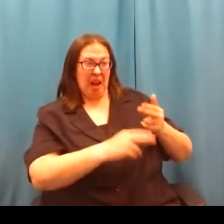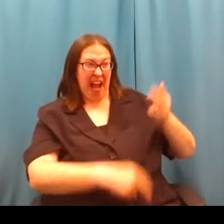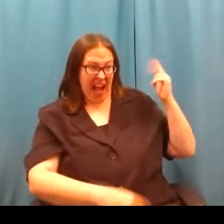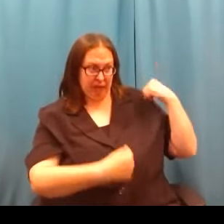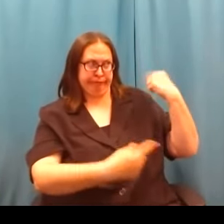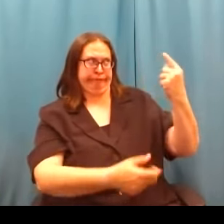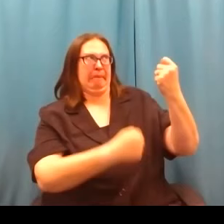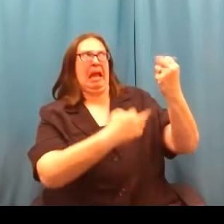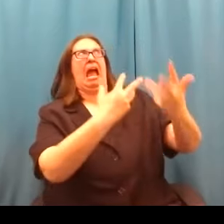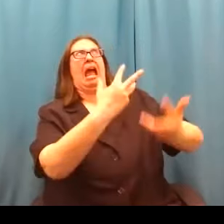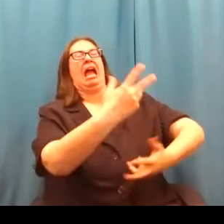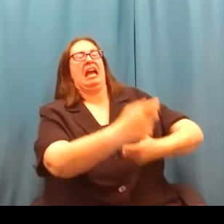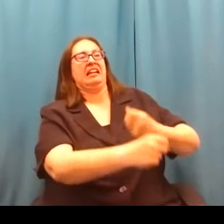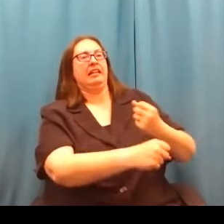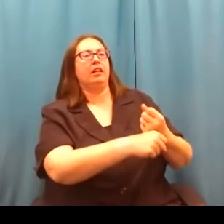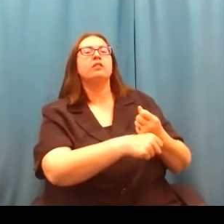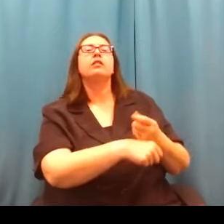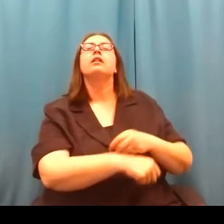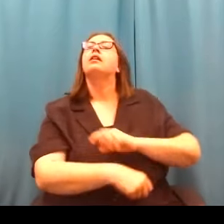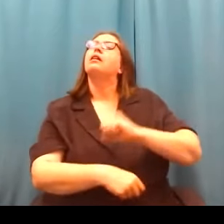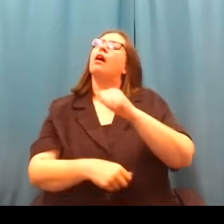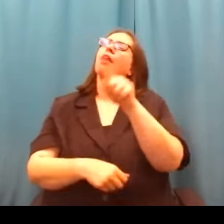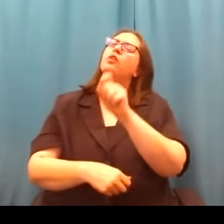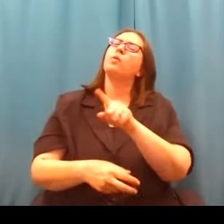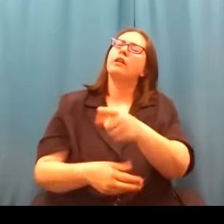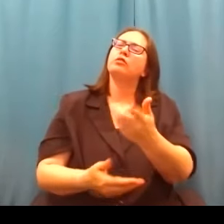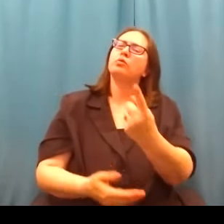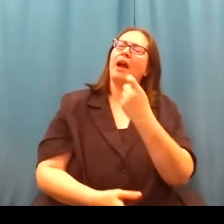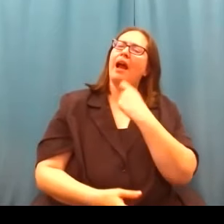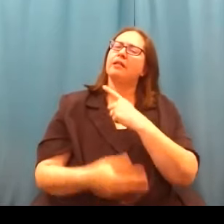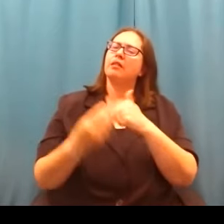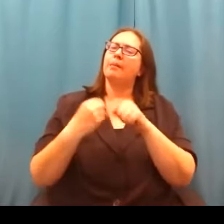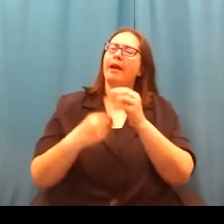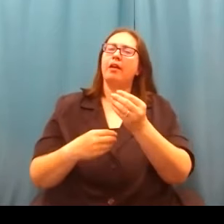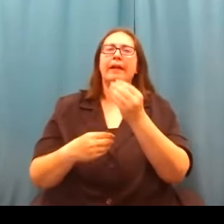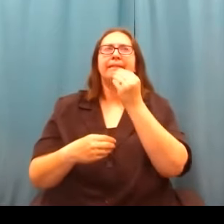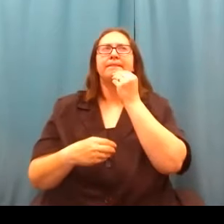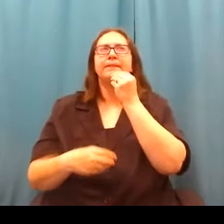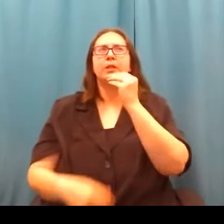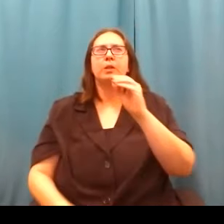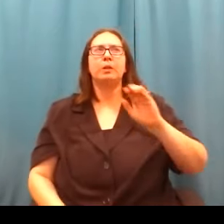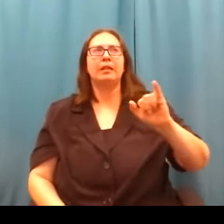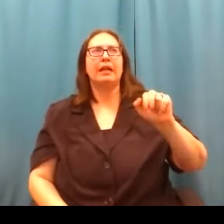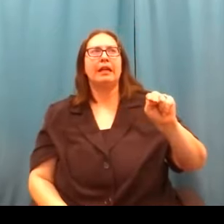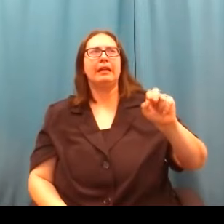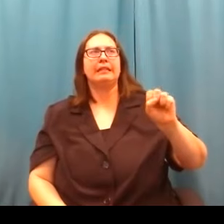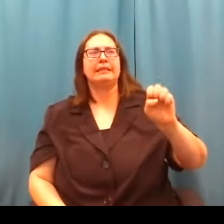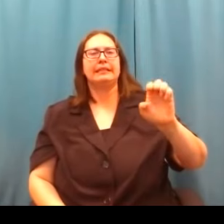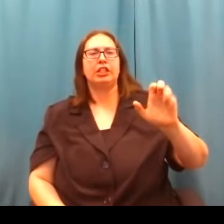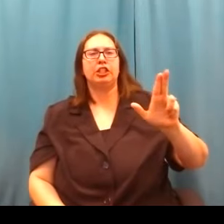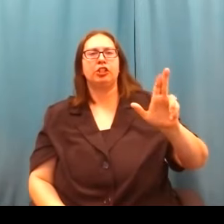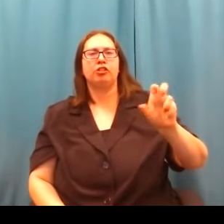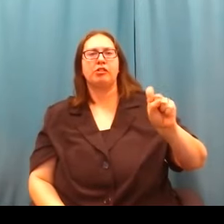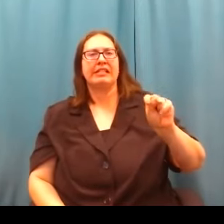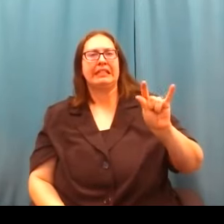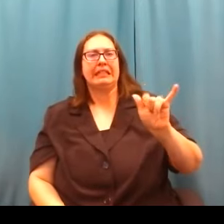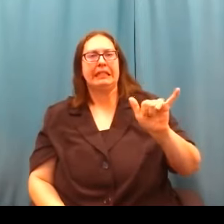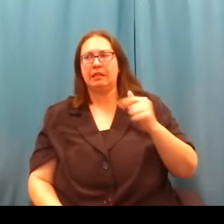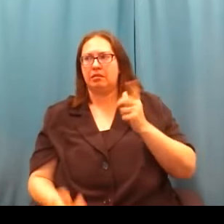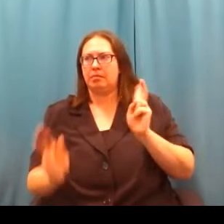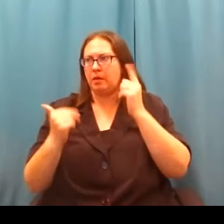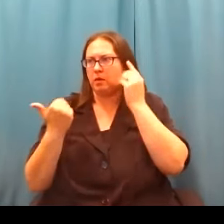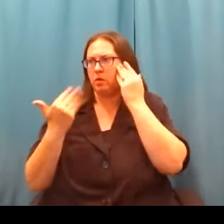of yours has to do with food insecurity. So the Regional Business Council has been working diligently with the